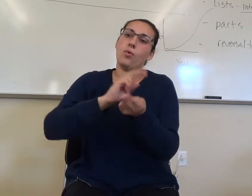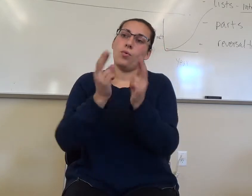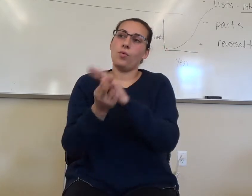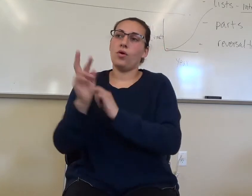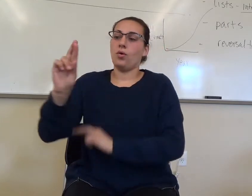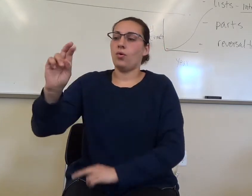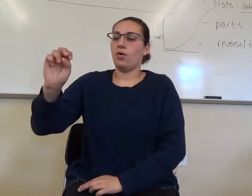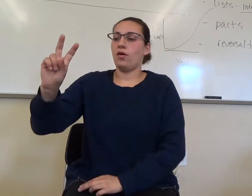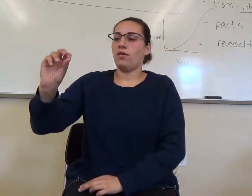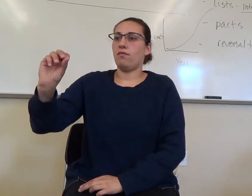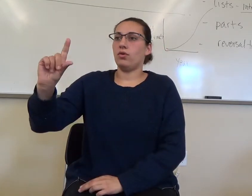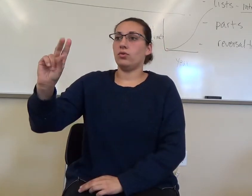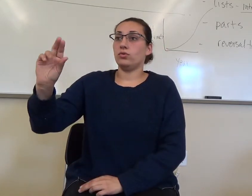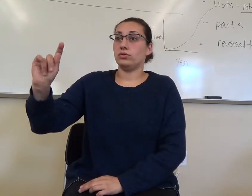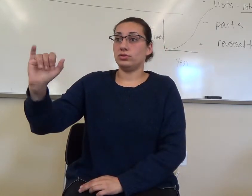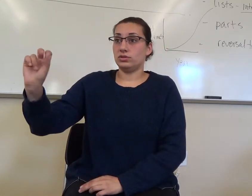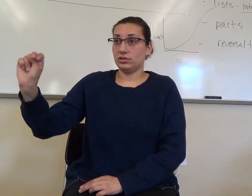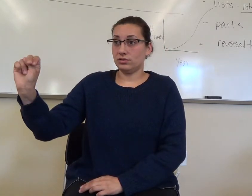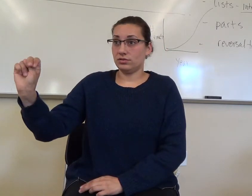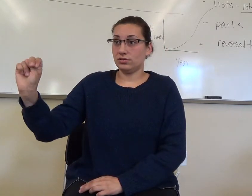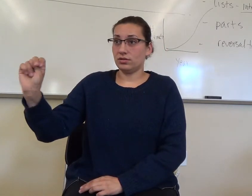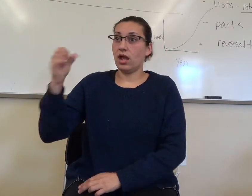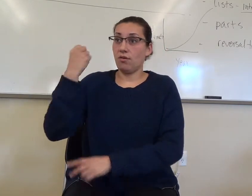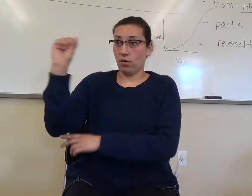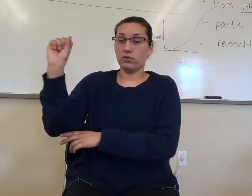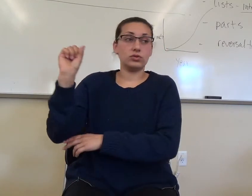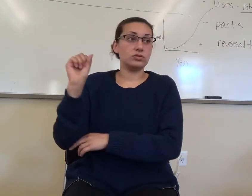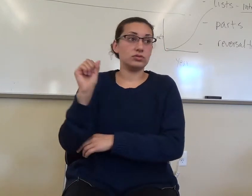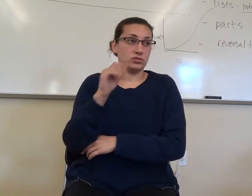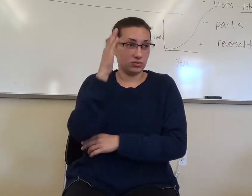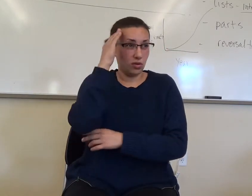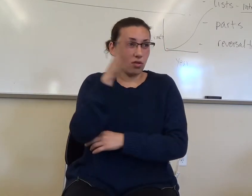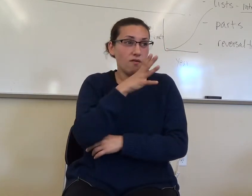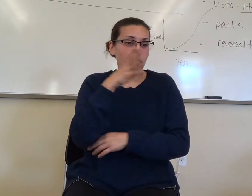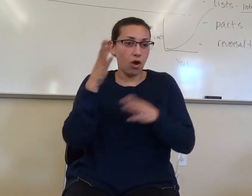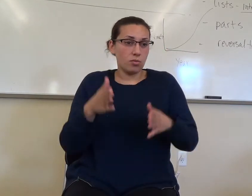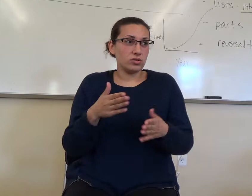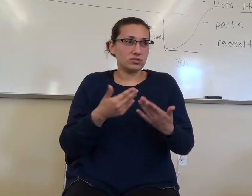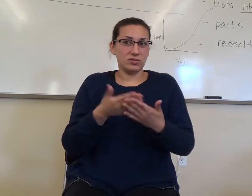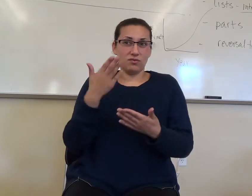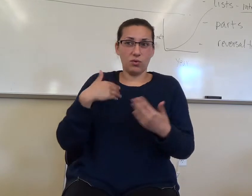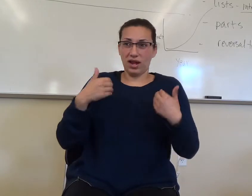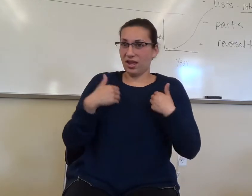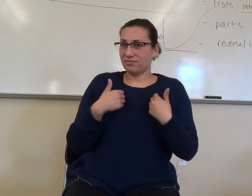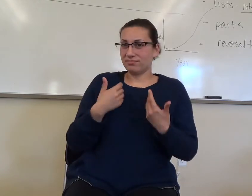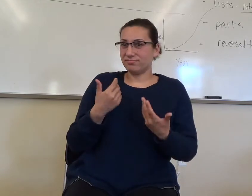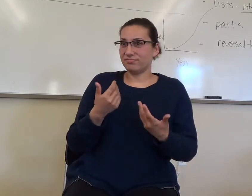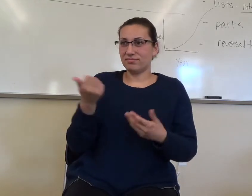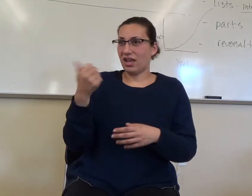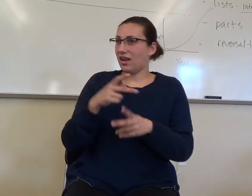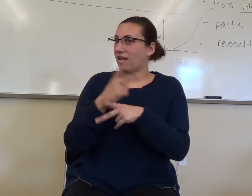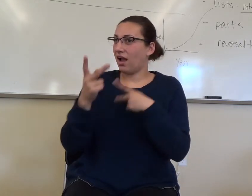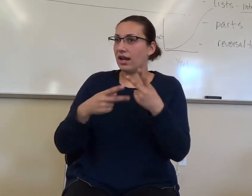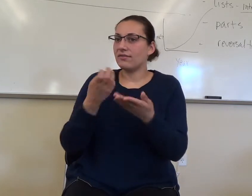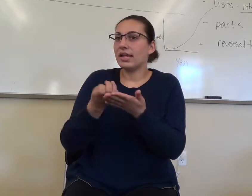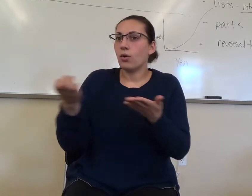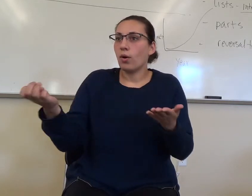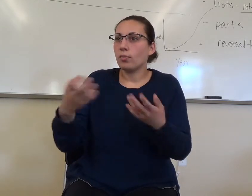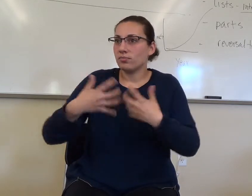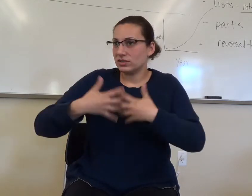when there were farmers, before we had any kind of equipment. You know, farmers